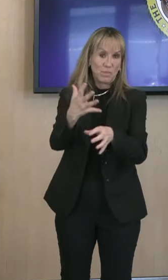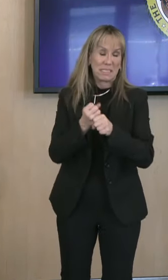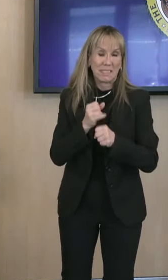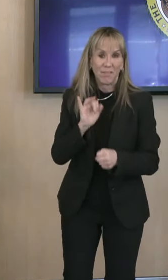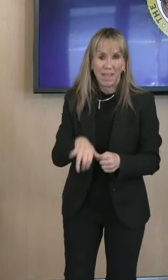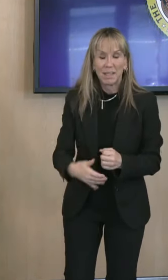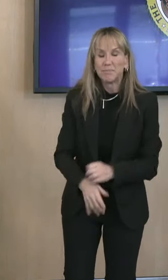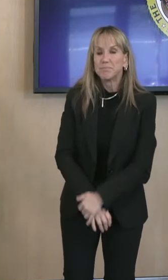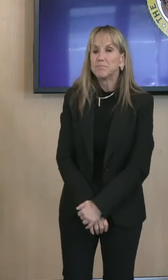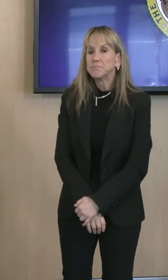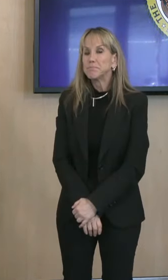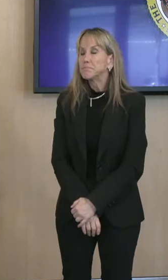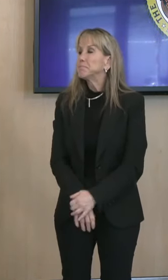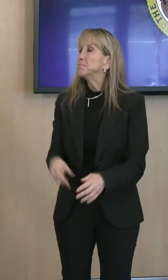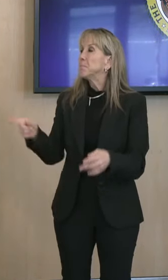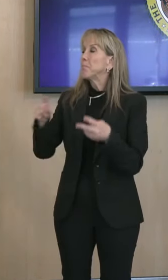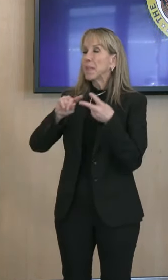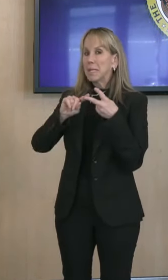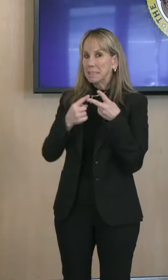The second part